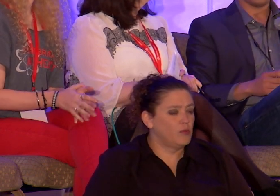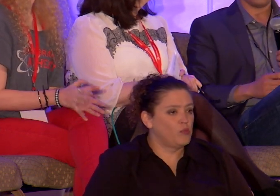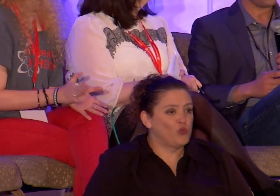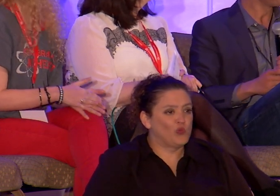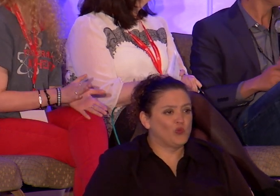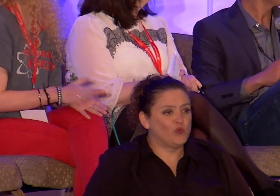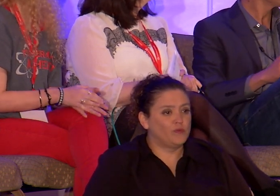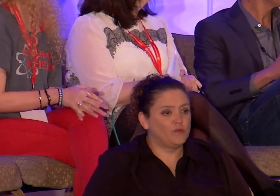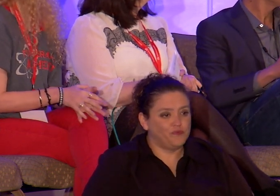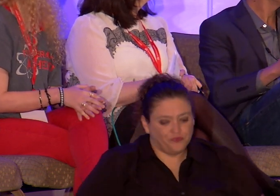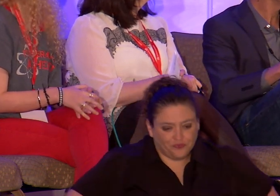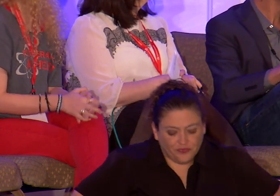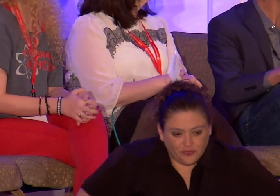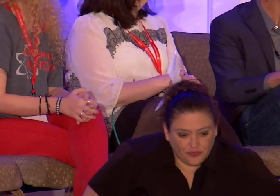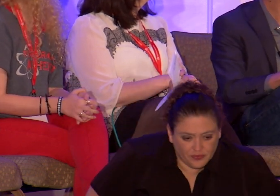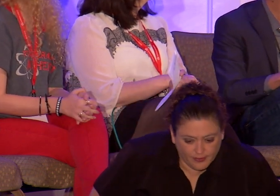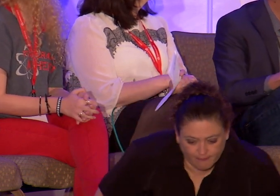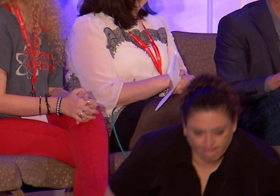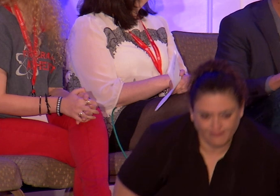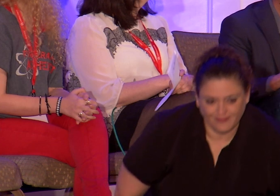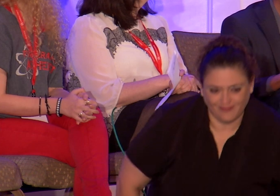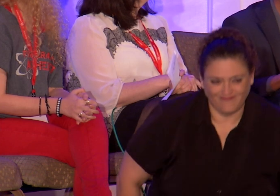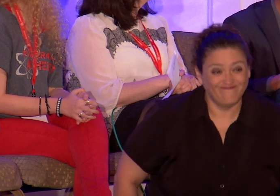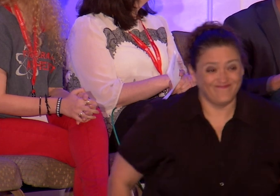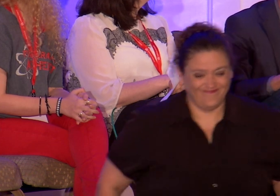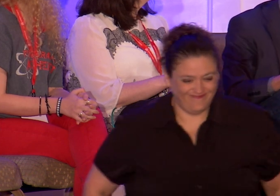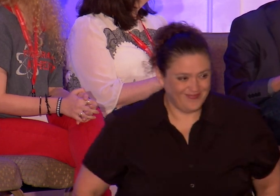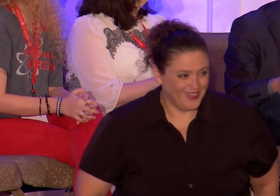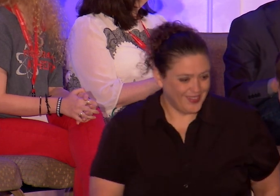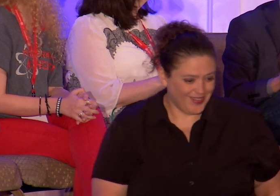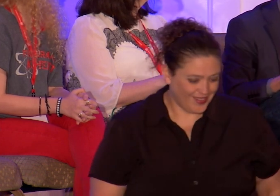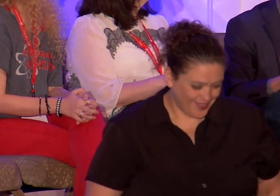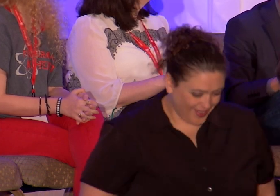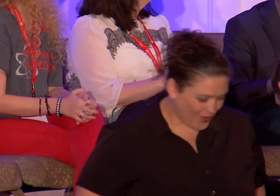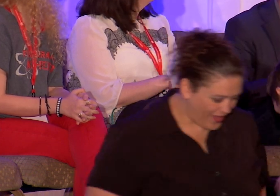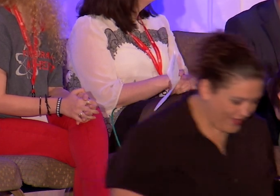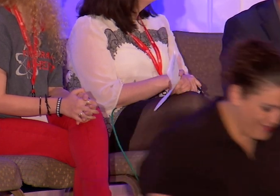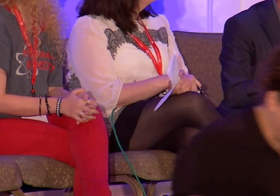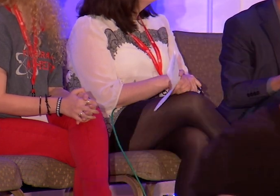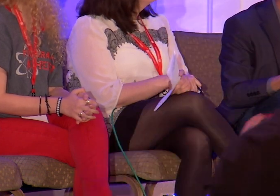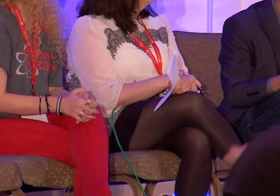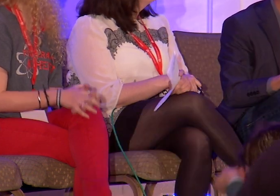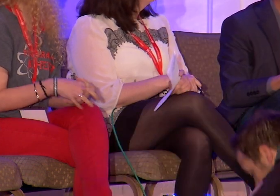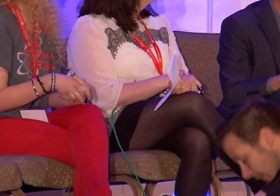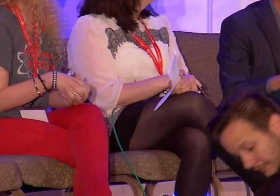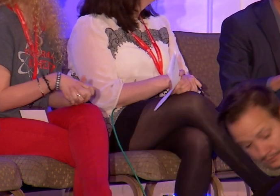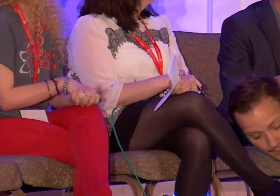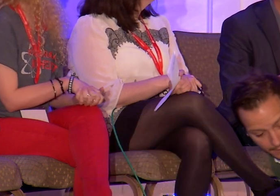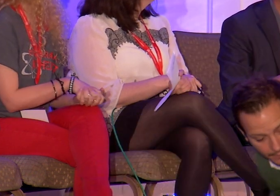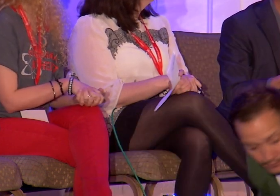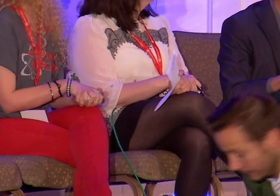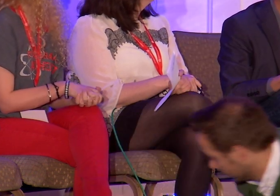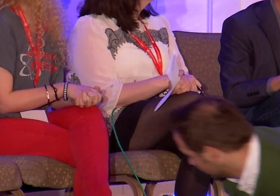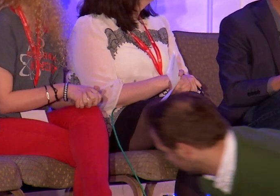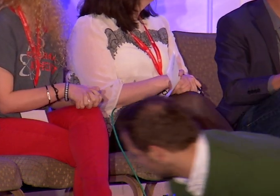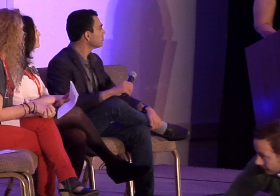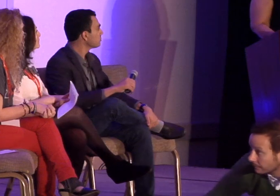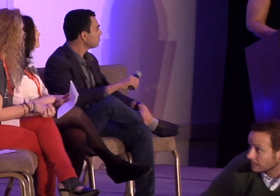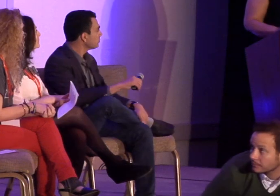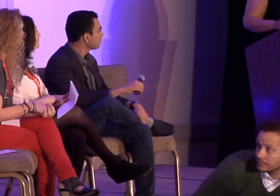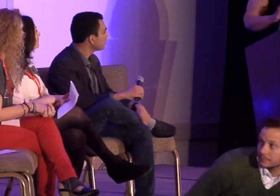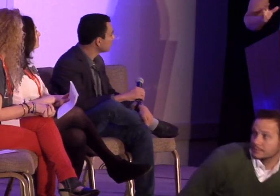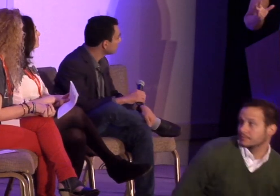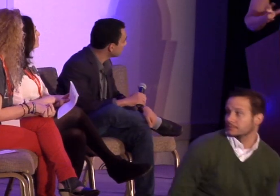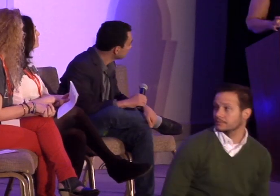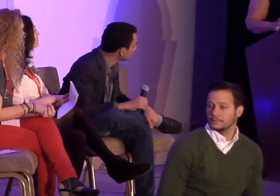And no applaud, that was very good. A number of people are asking a